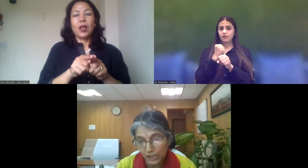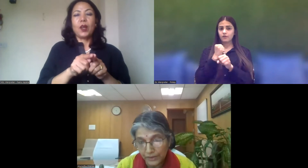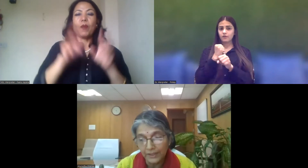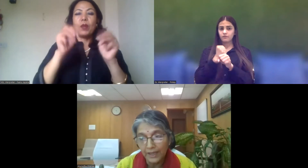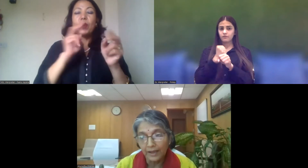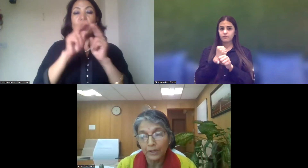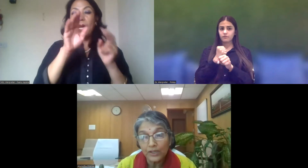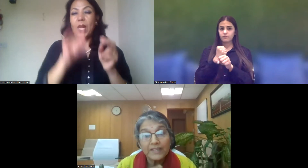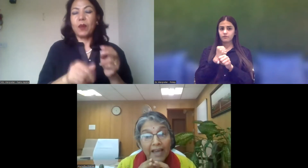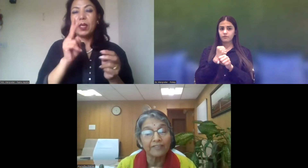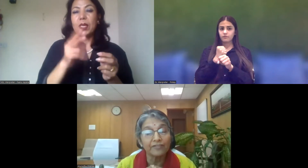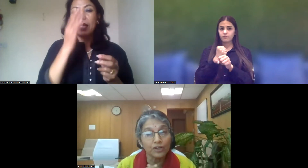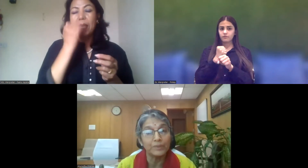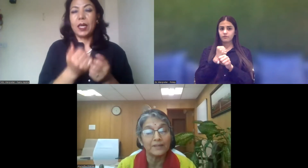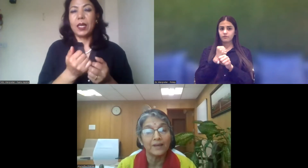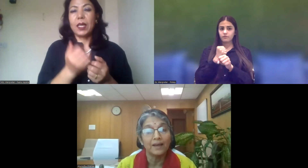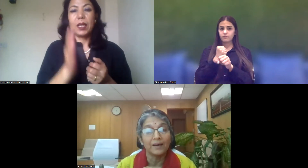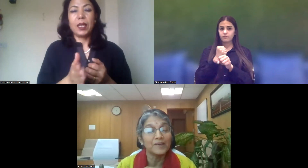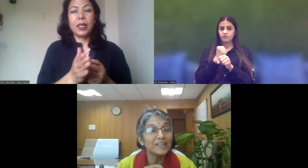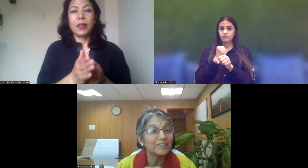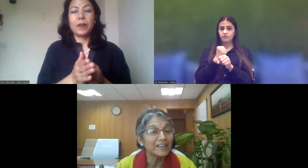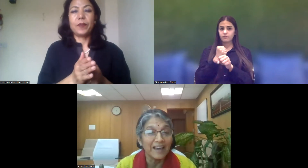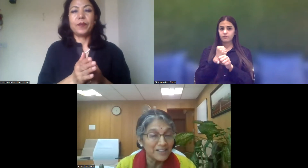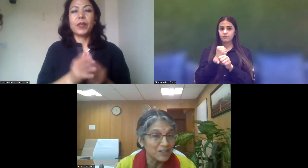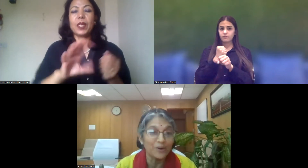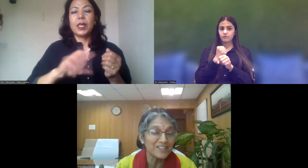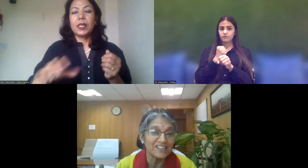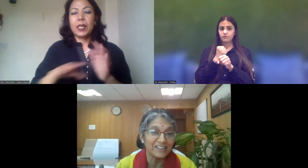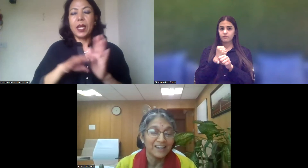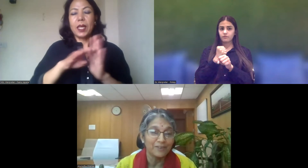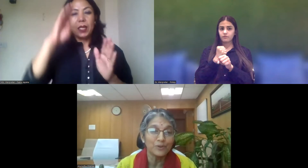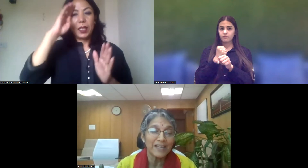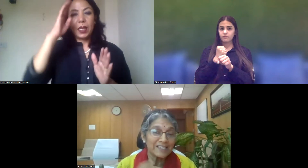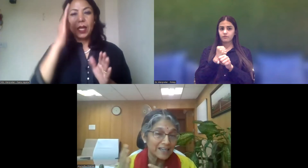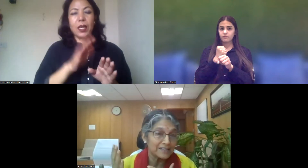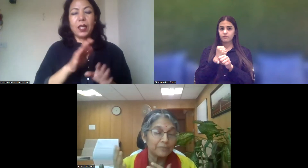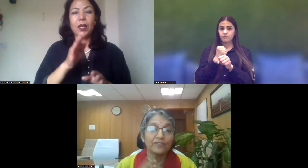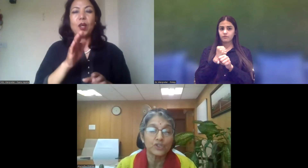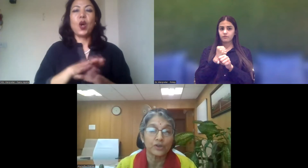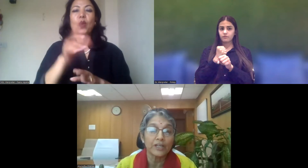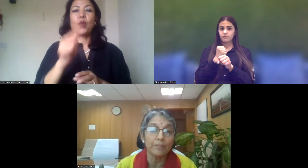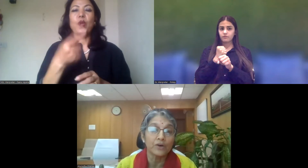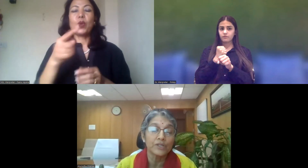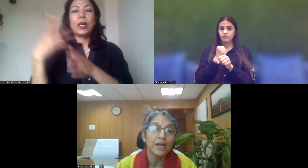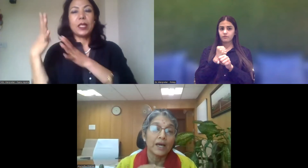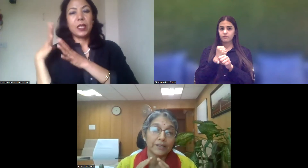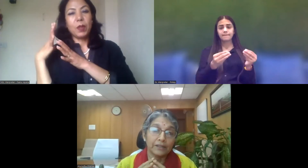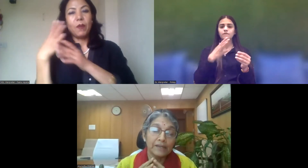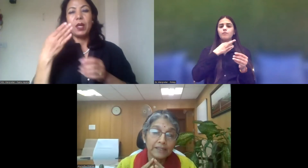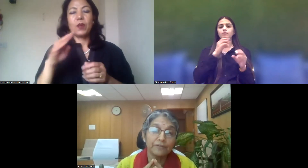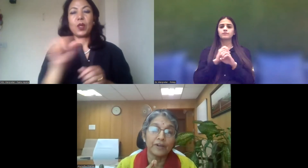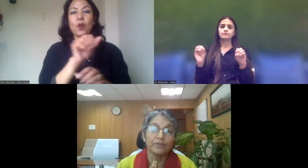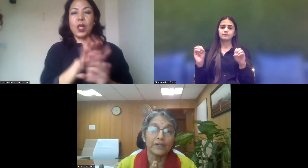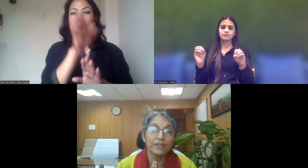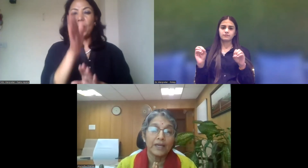the children, because they have not been really given a guarantee, honestly. If you look at it, and someone was talking about the